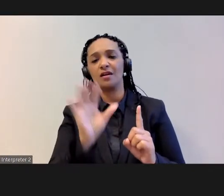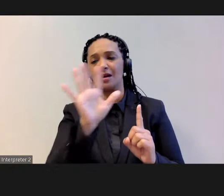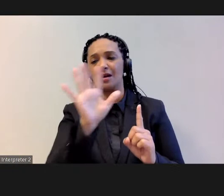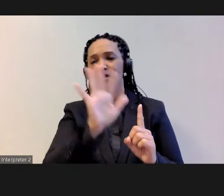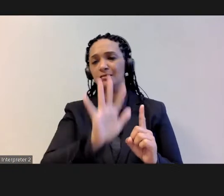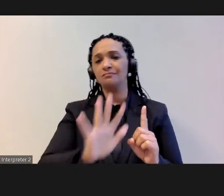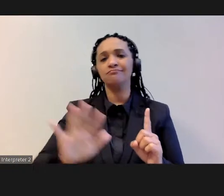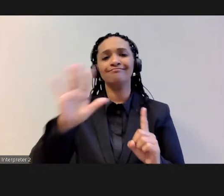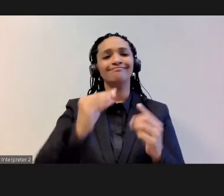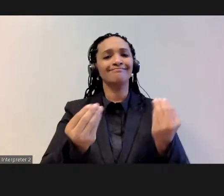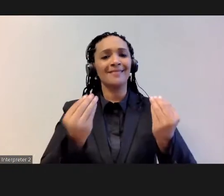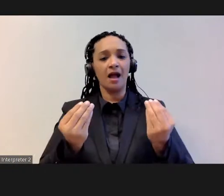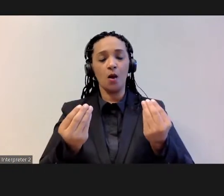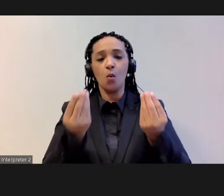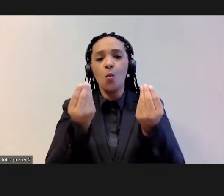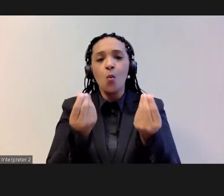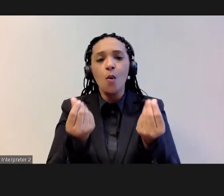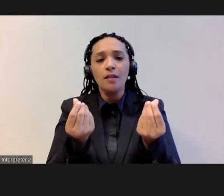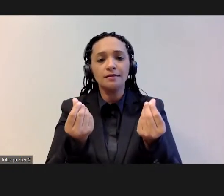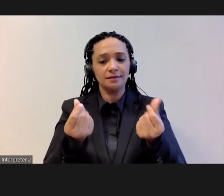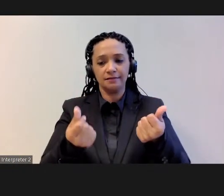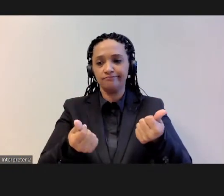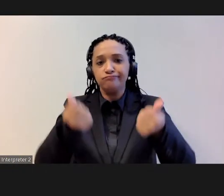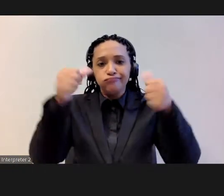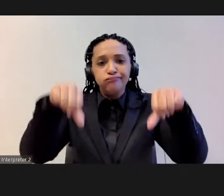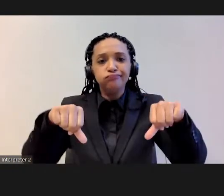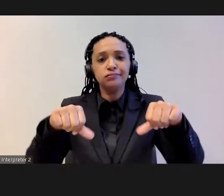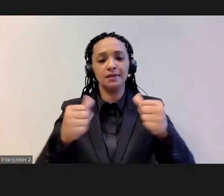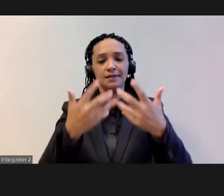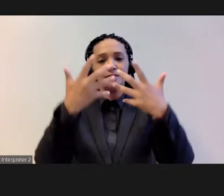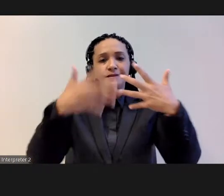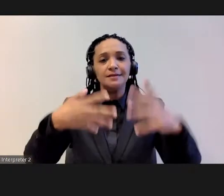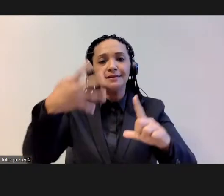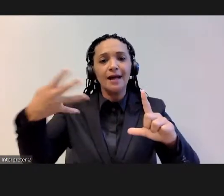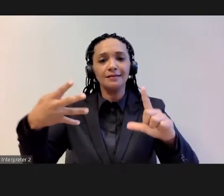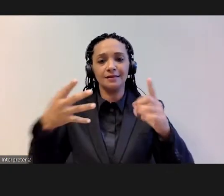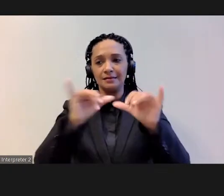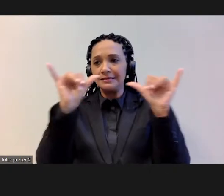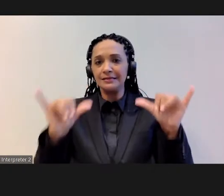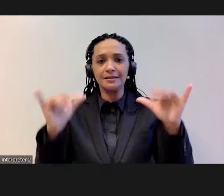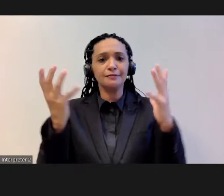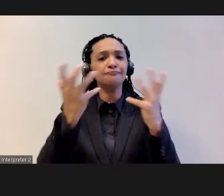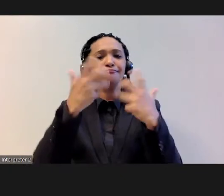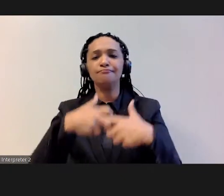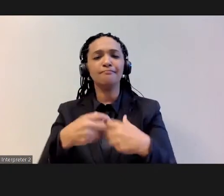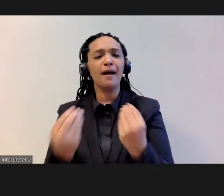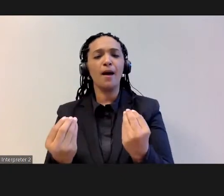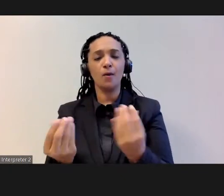improving data quality and the harmonization of data systems in Africa?